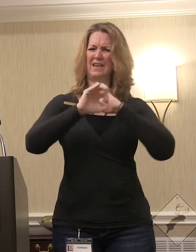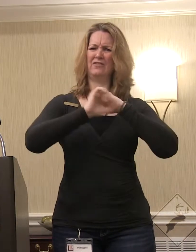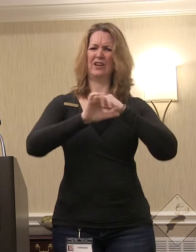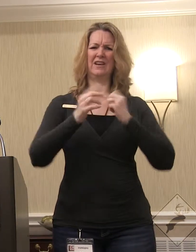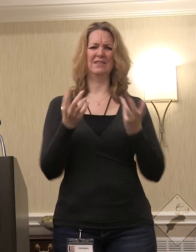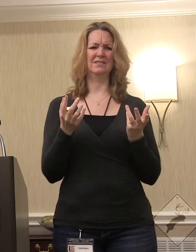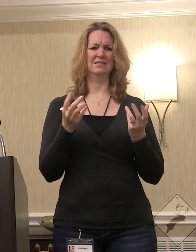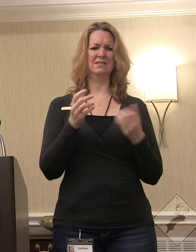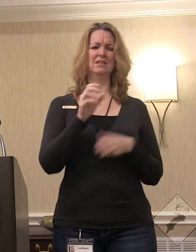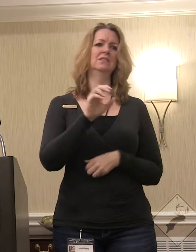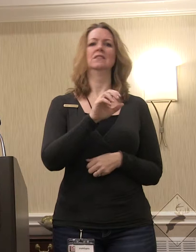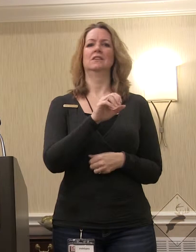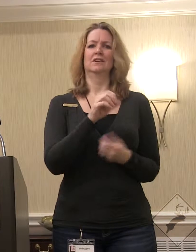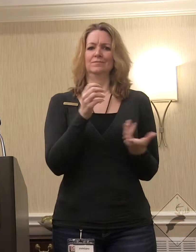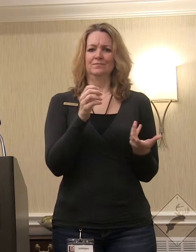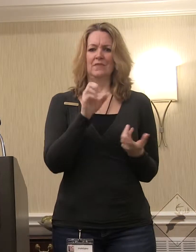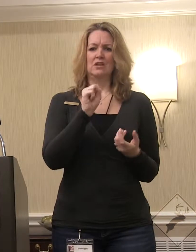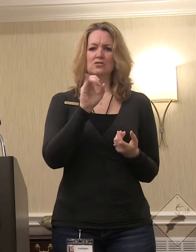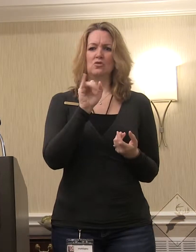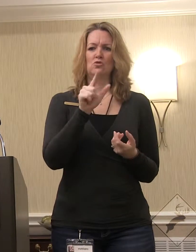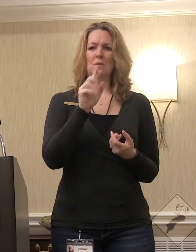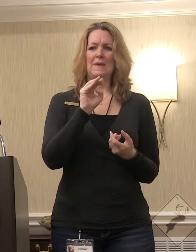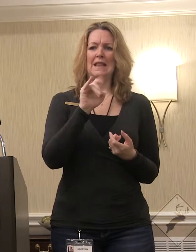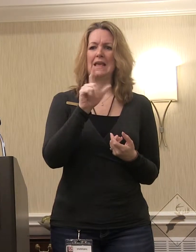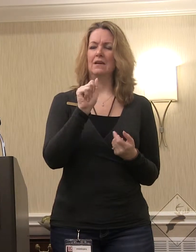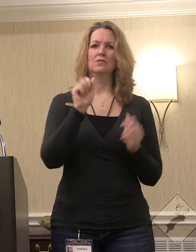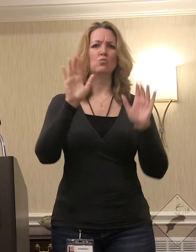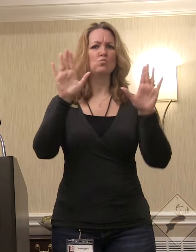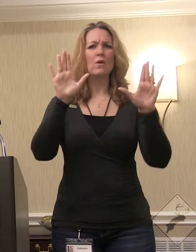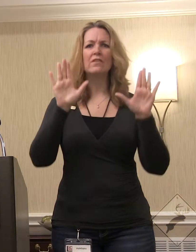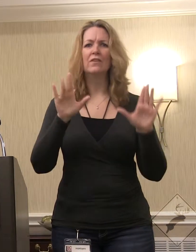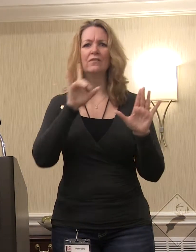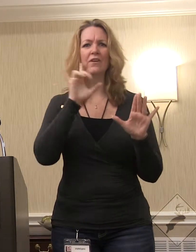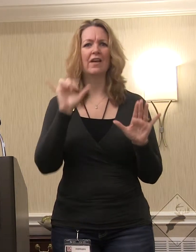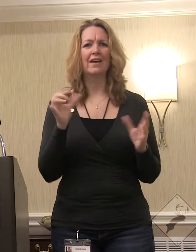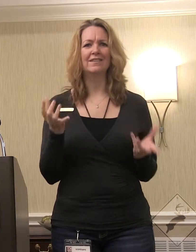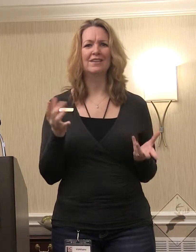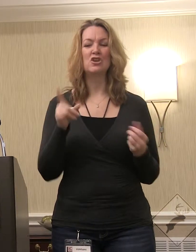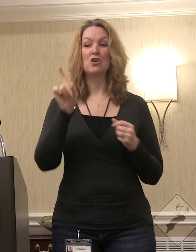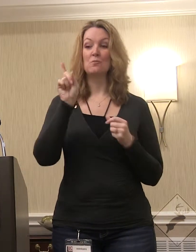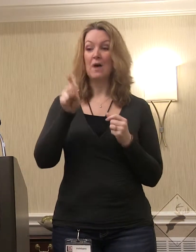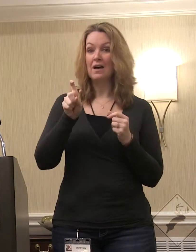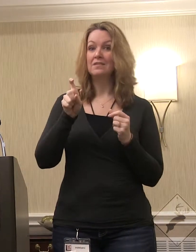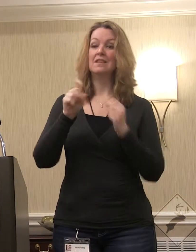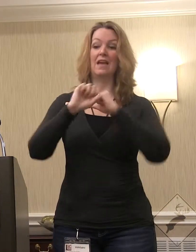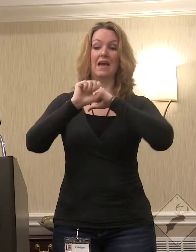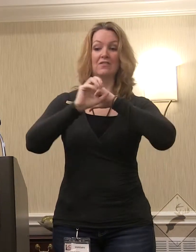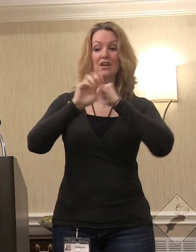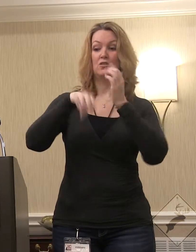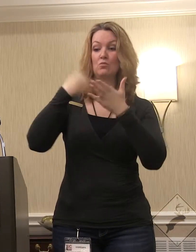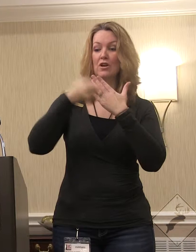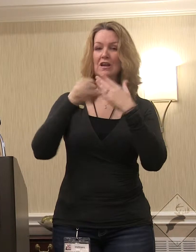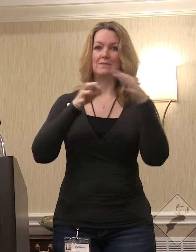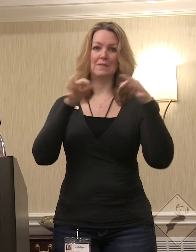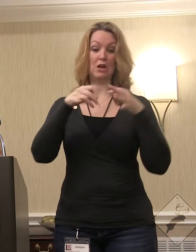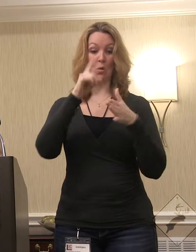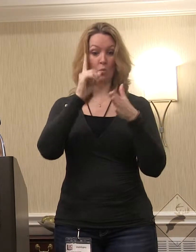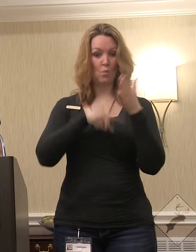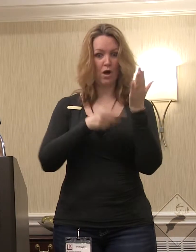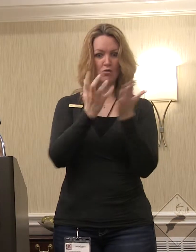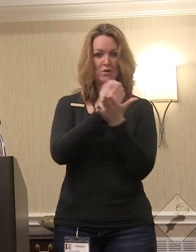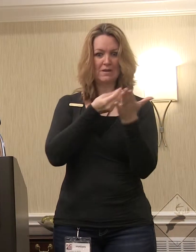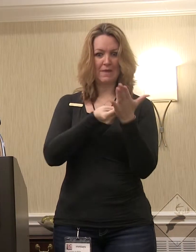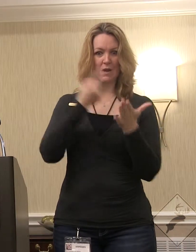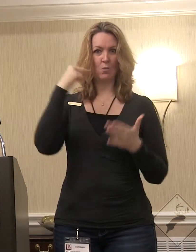fundraising. Social media is great for that. You've got to advertise the project. You've got to explain what it is you're raising